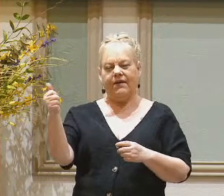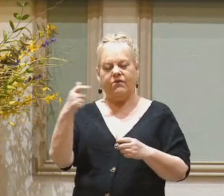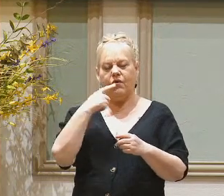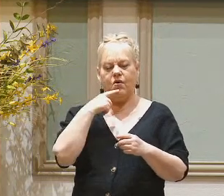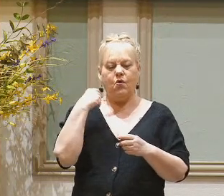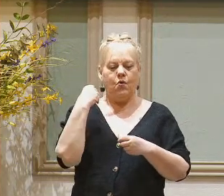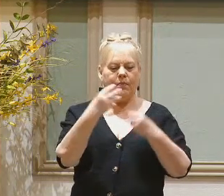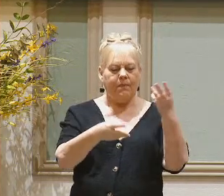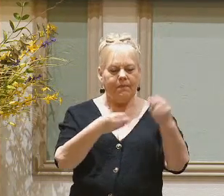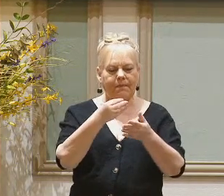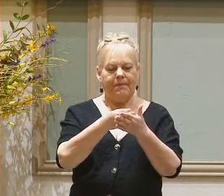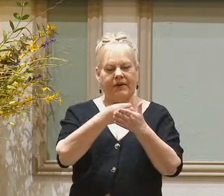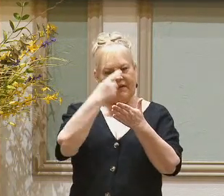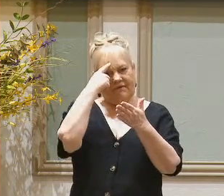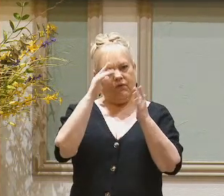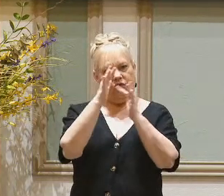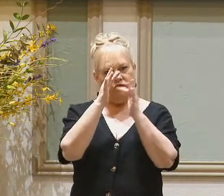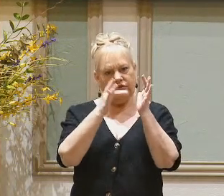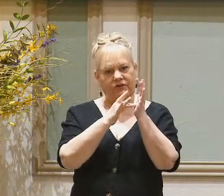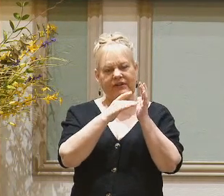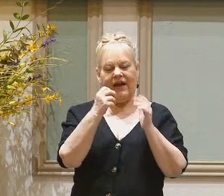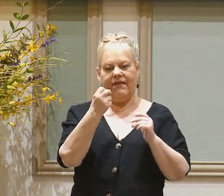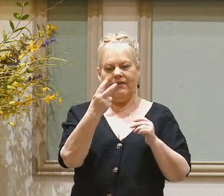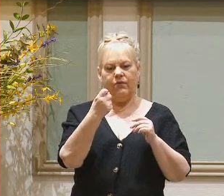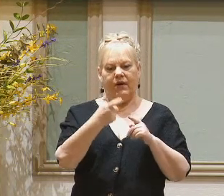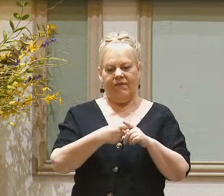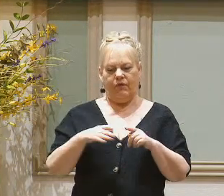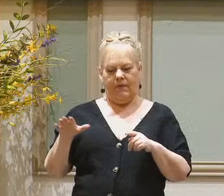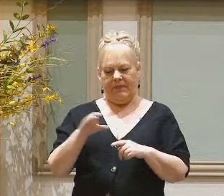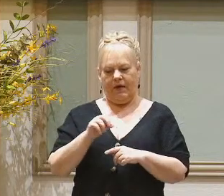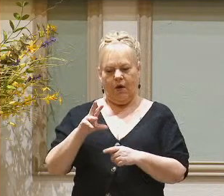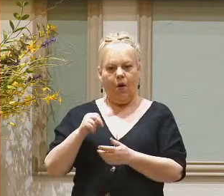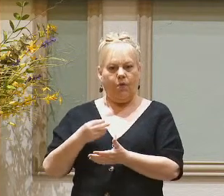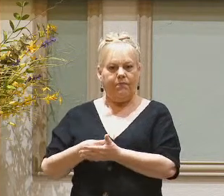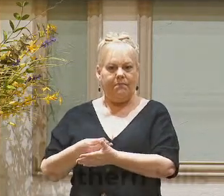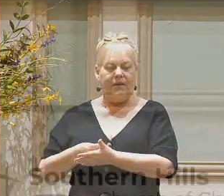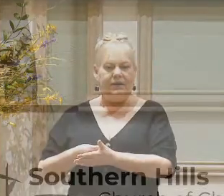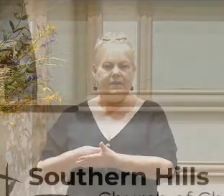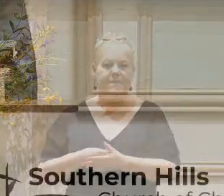for Jesus and the 12 out of their own means.